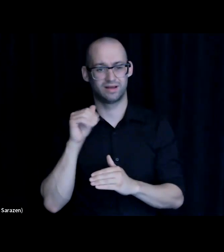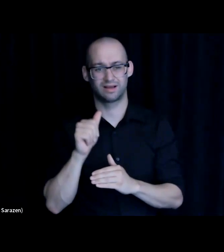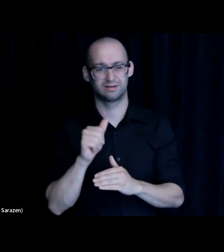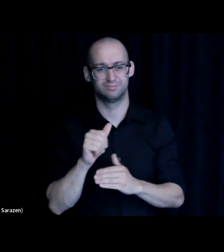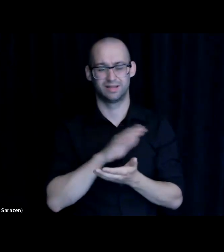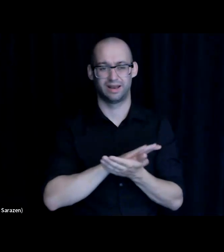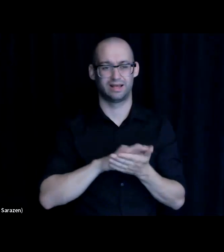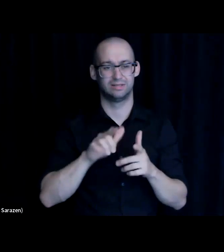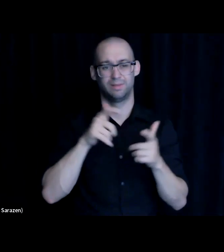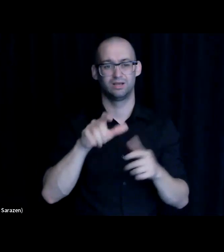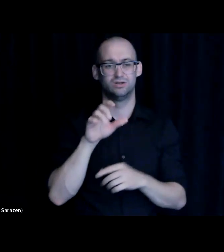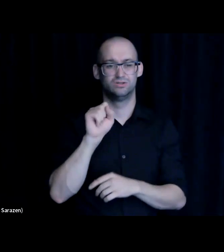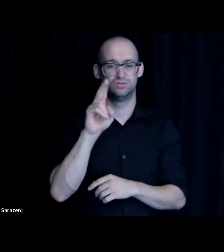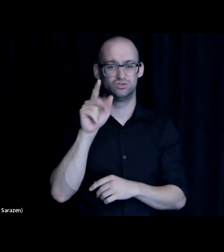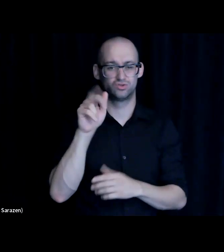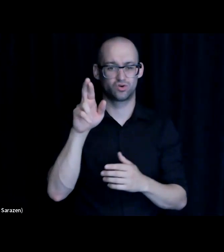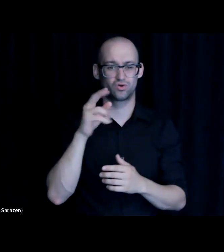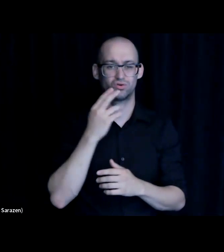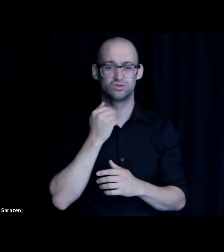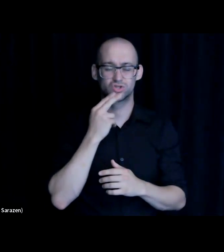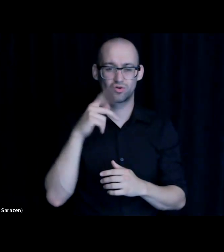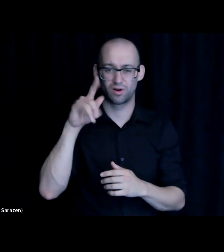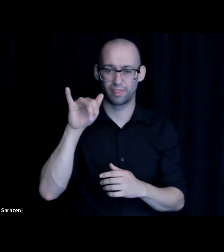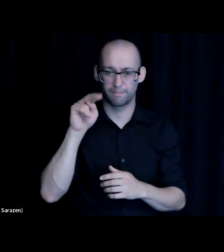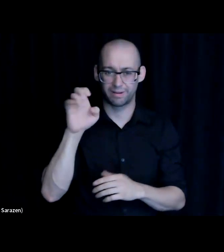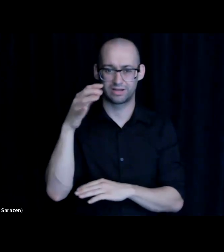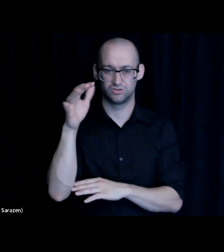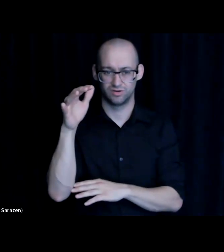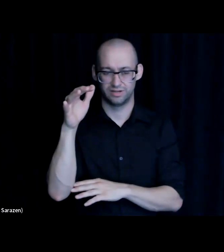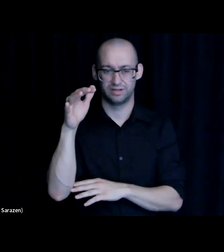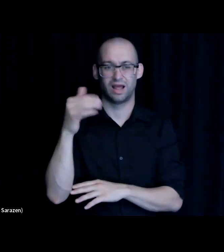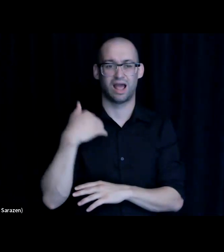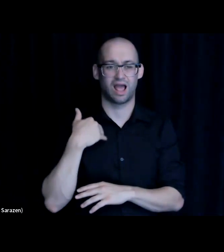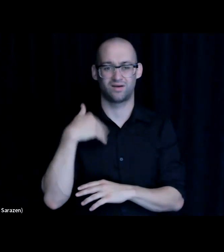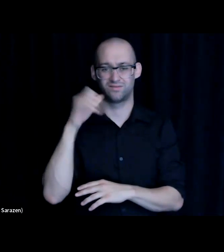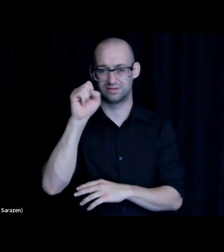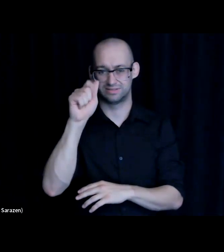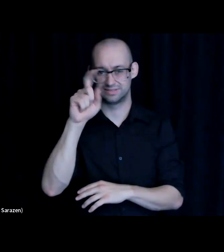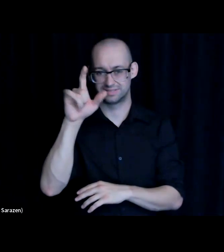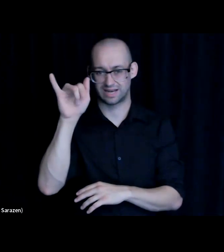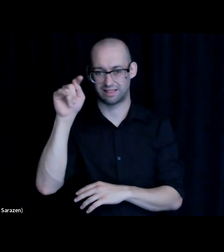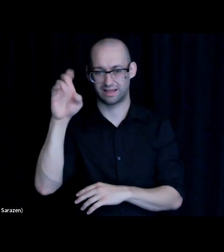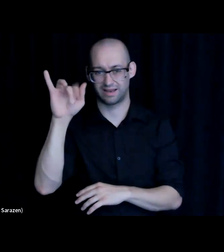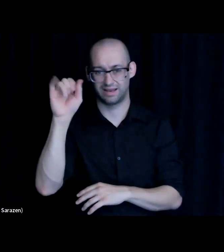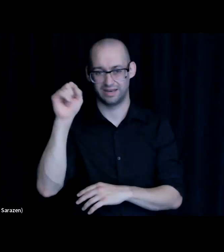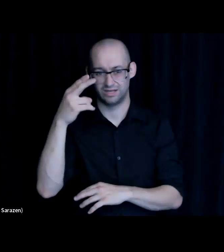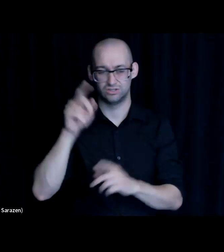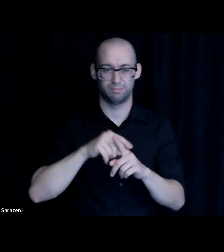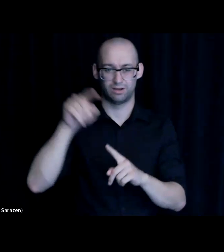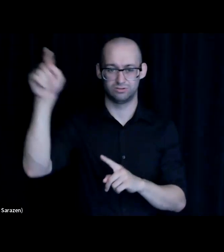nice big sugar pine tree up in a forested area that has a satellite dish that bounces off of